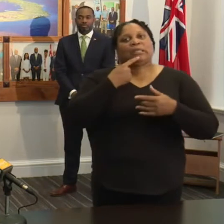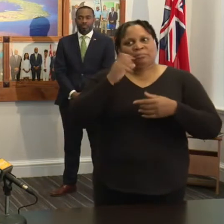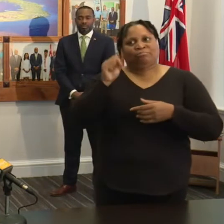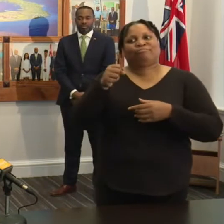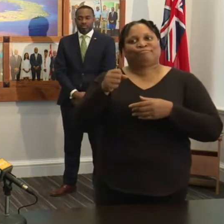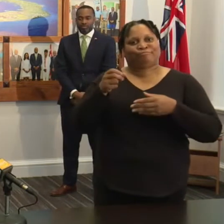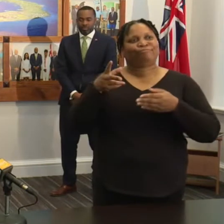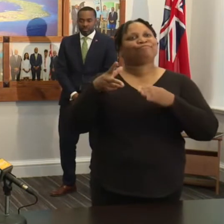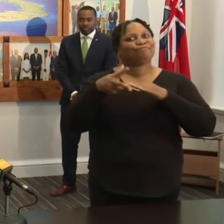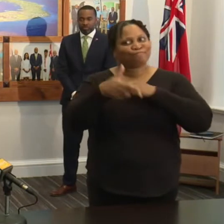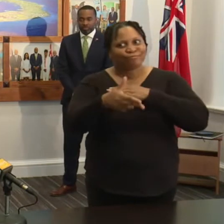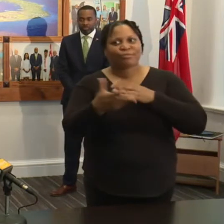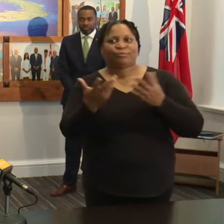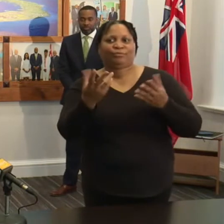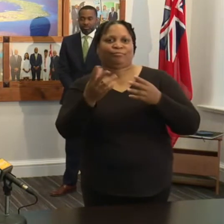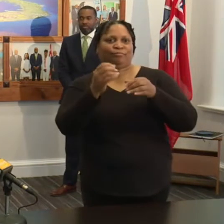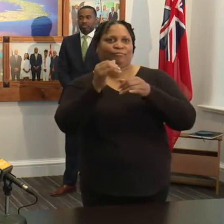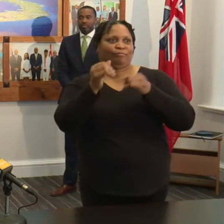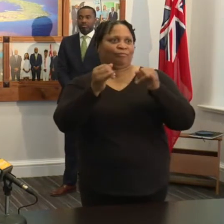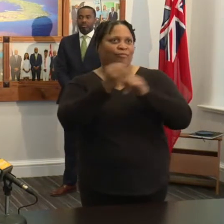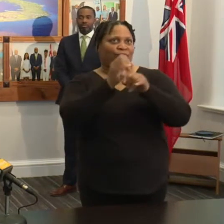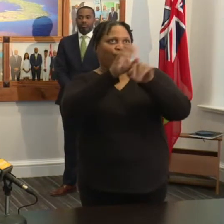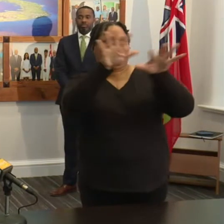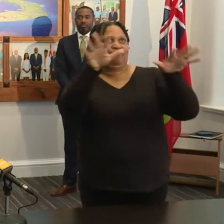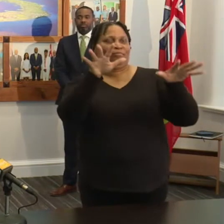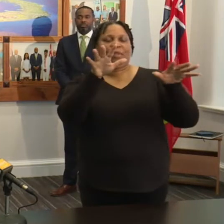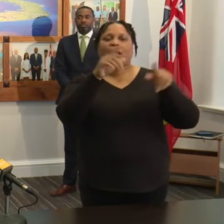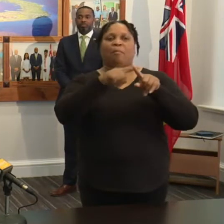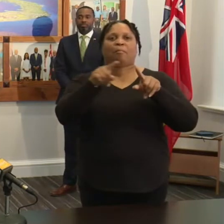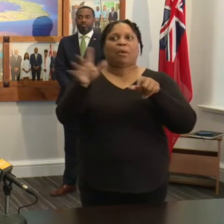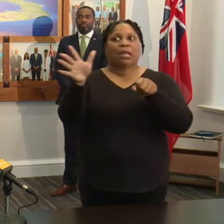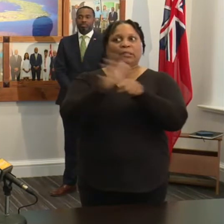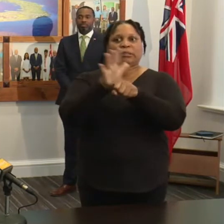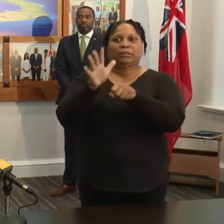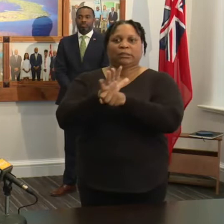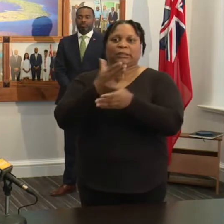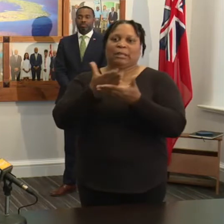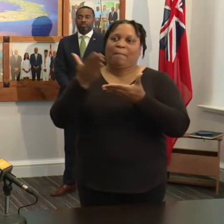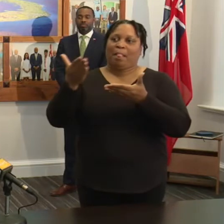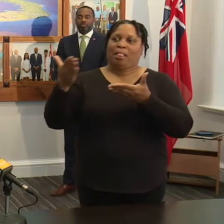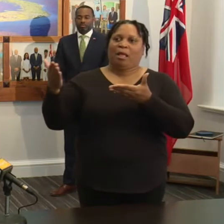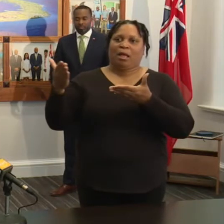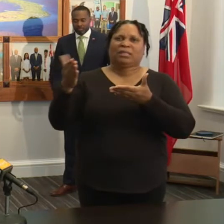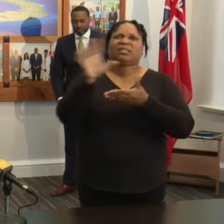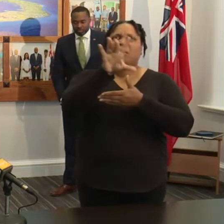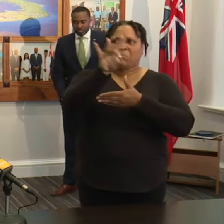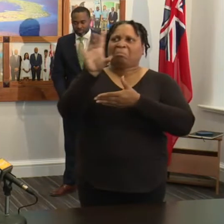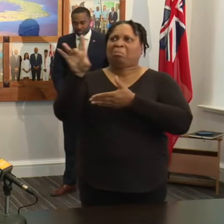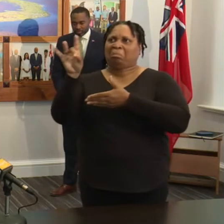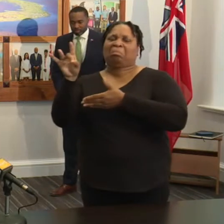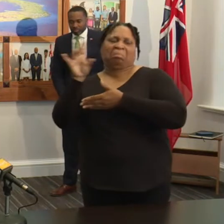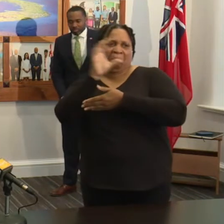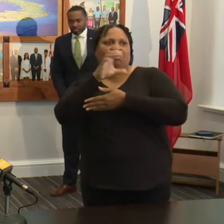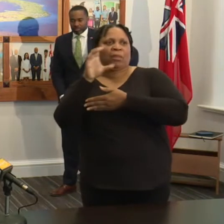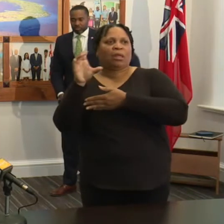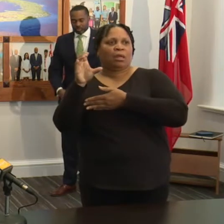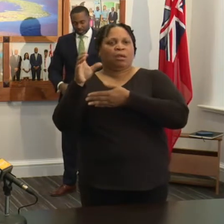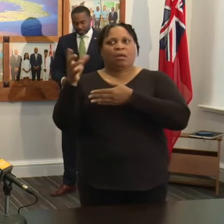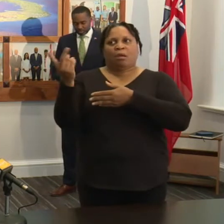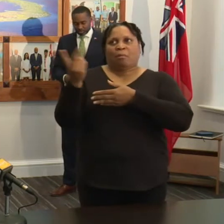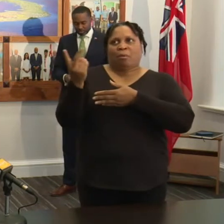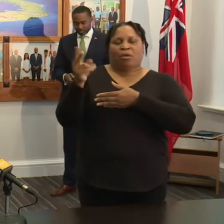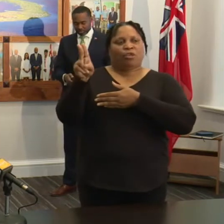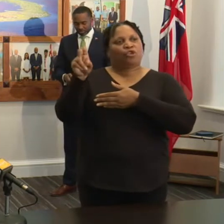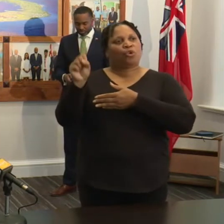shortage worldwide, but there have been quite an abundance of supplies that have been sourced, both in the United States as